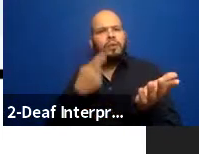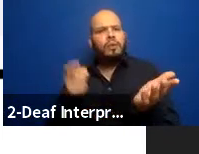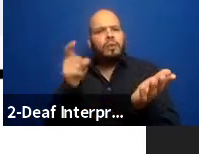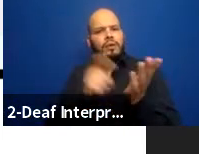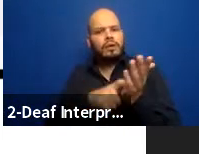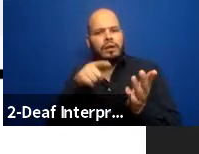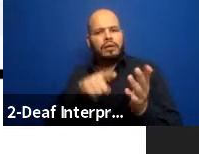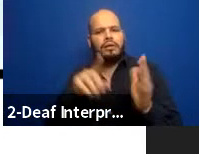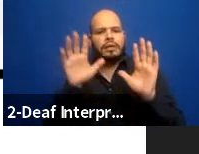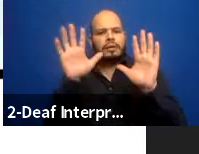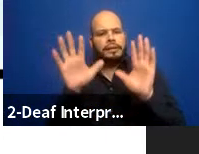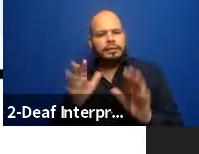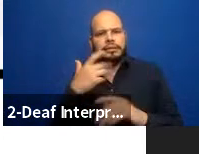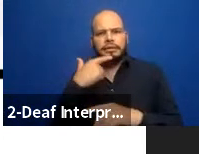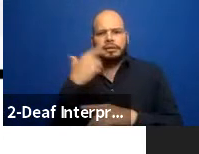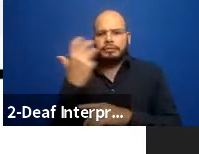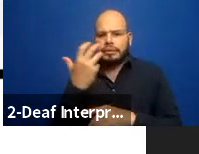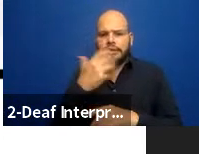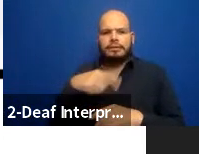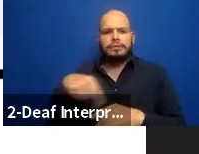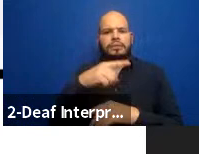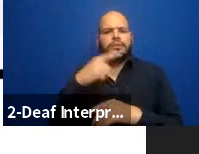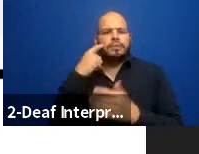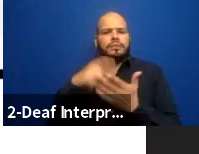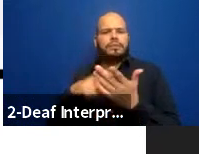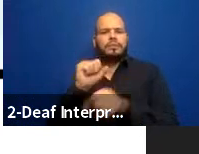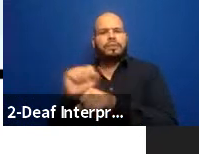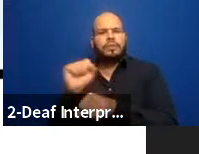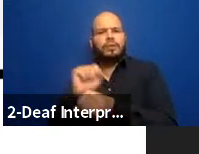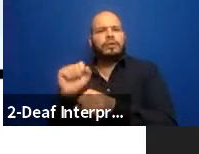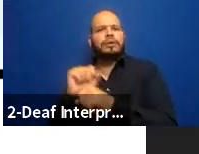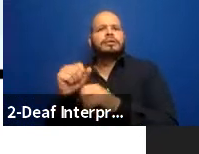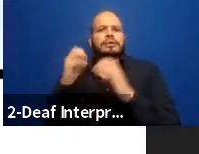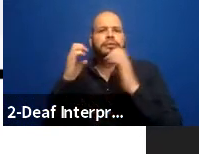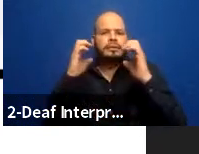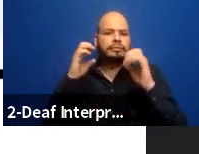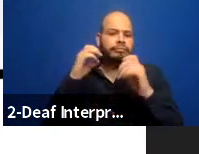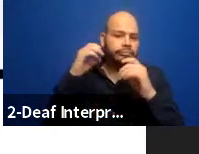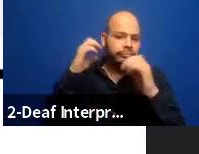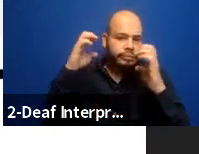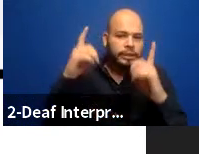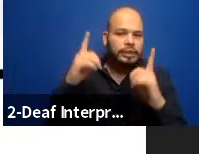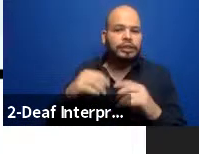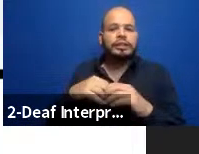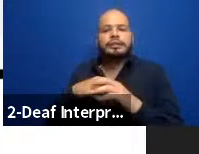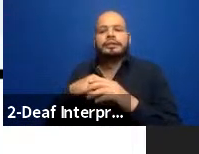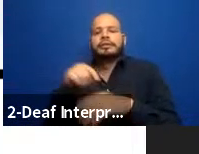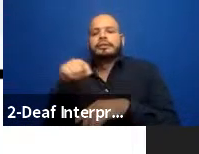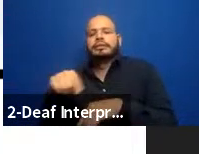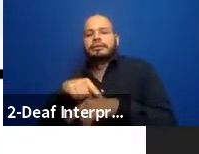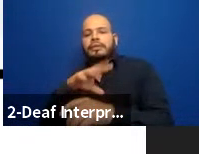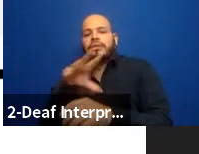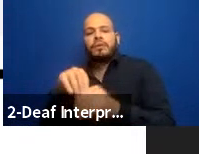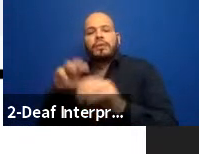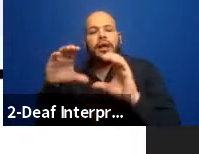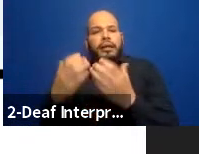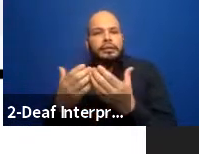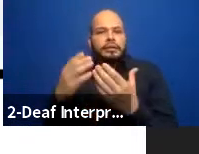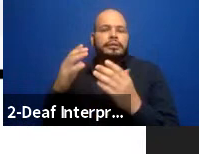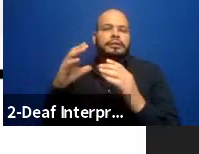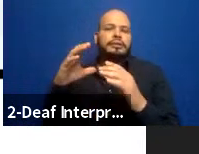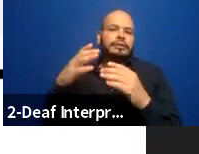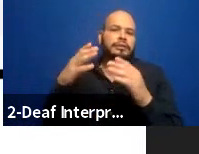teachers, paraeducators, community educators, teacher educators, parents,